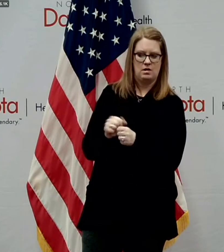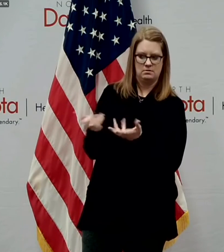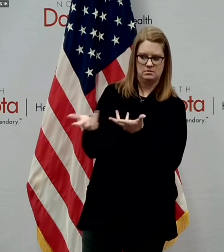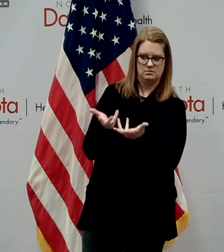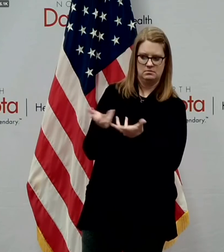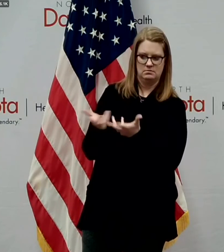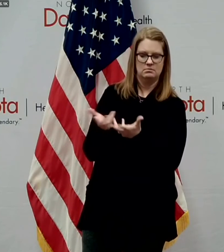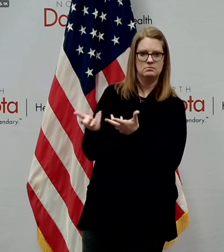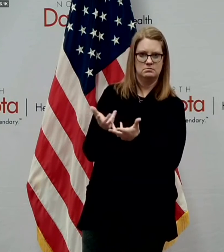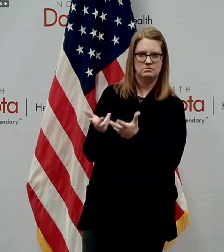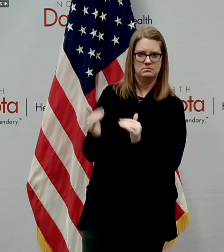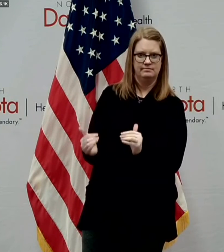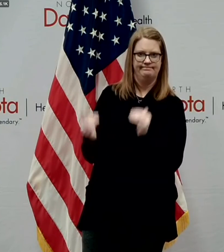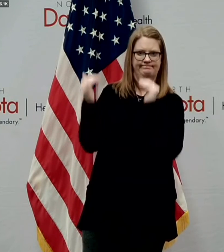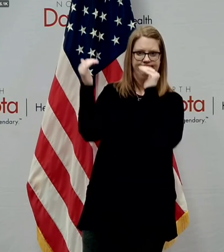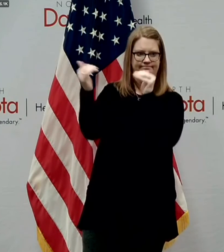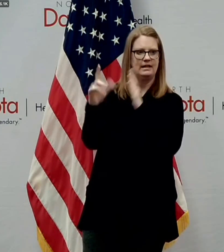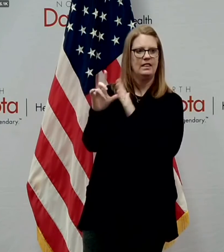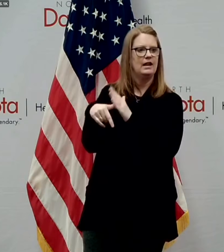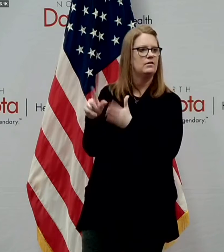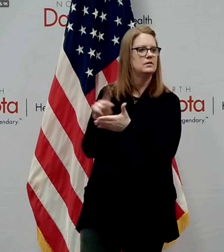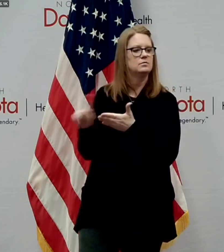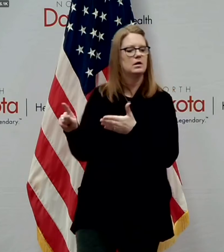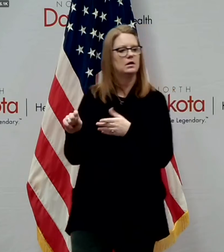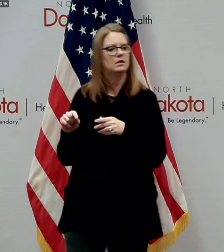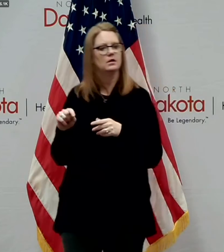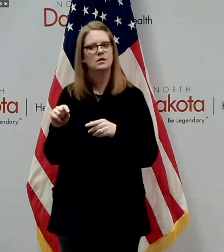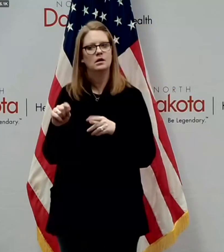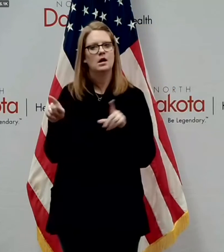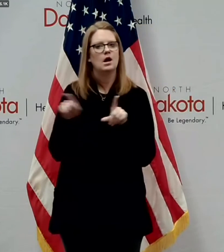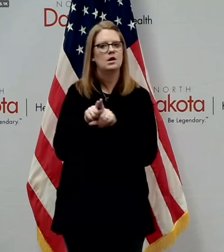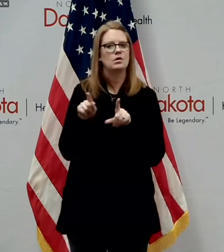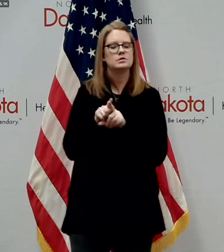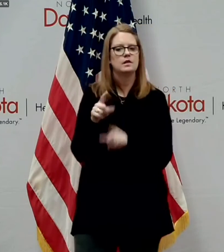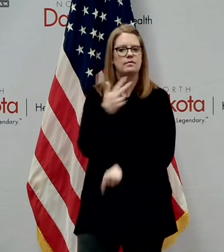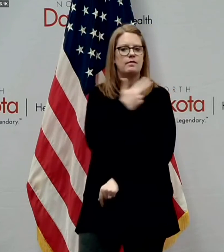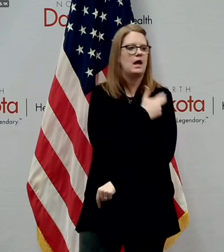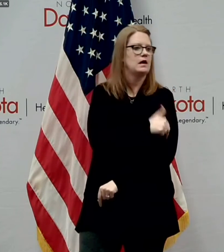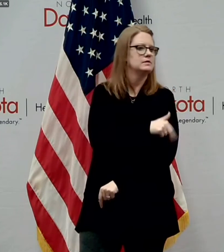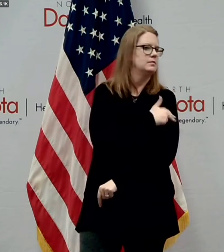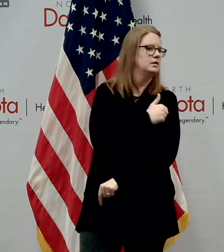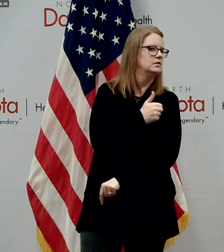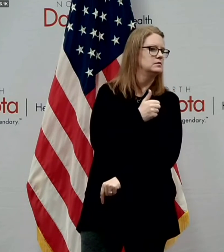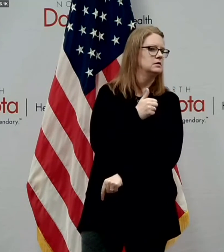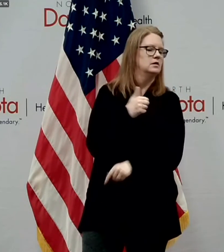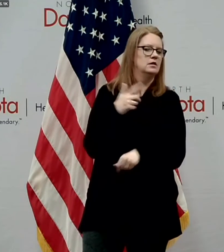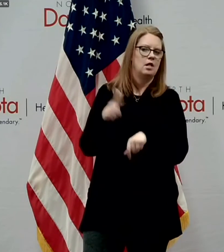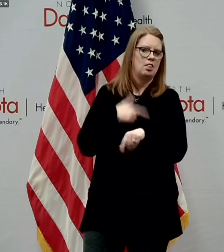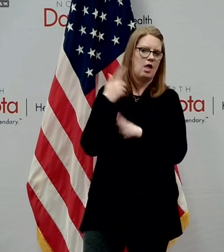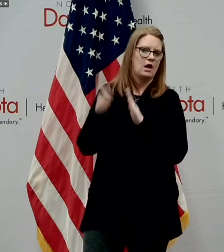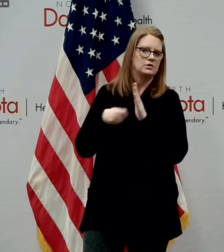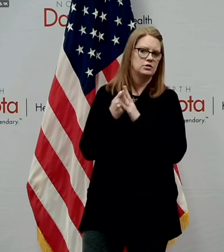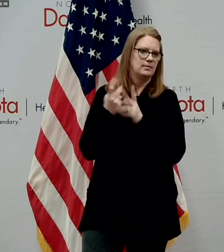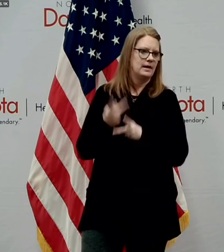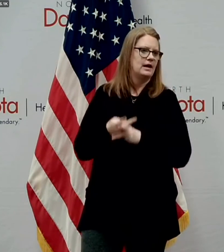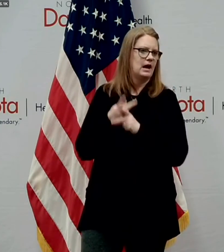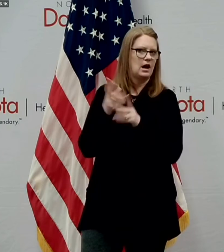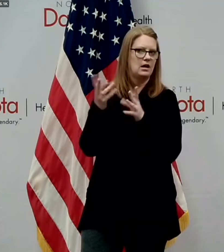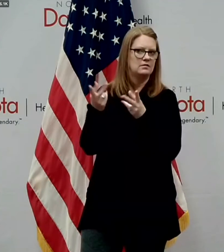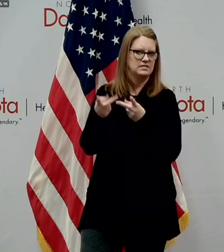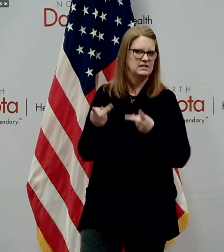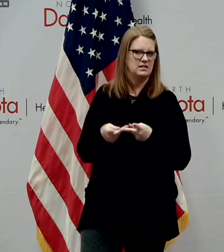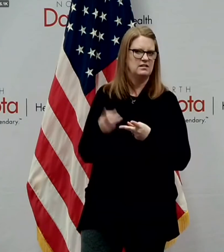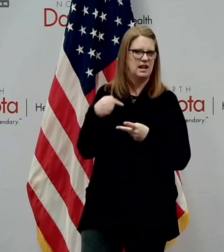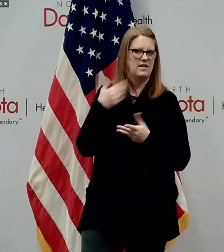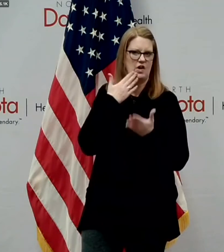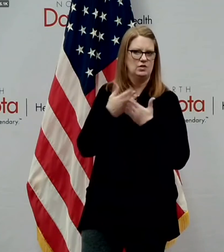level hospitals later this week. And in addition to the hospitals, I know the long-term care facilities have good staffing plans as